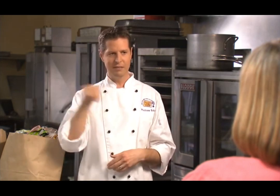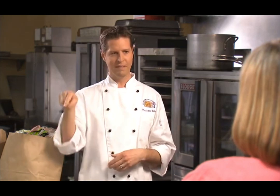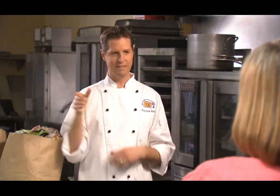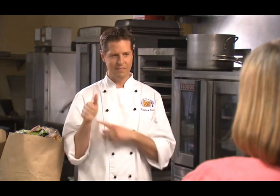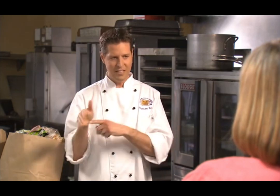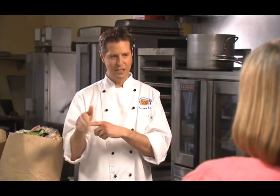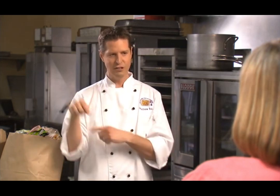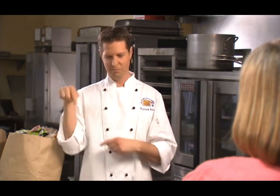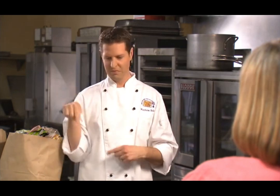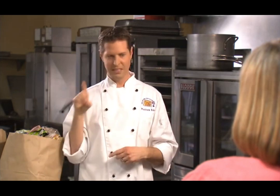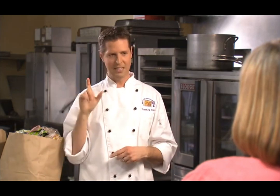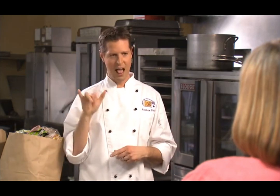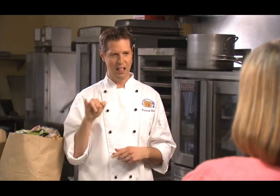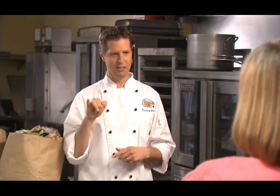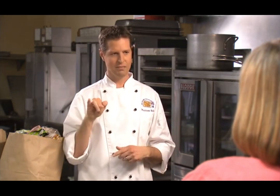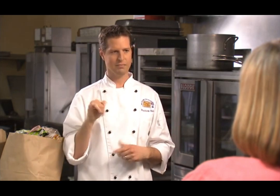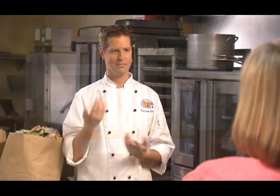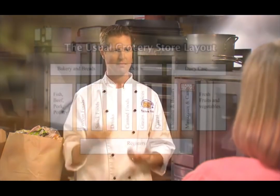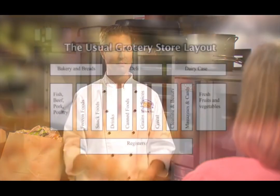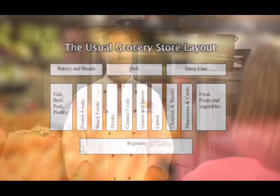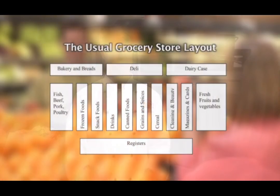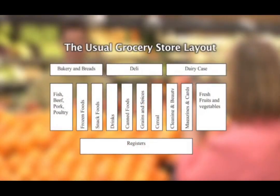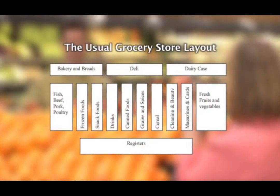out along the outer walls of the store.